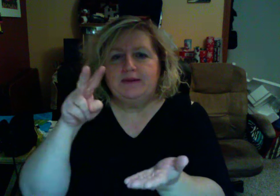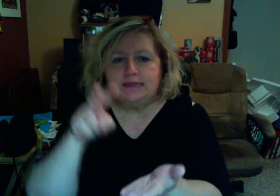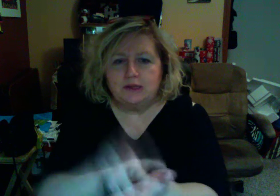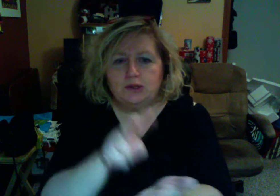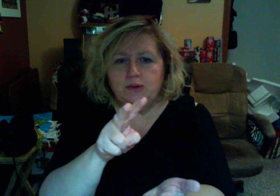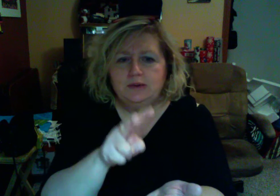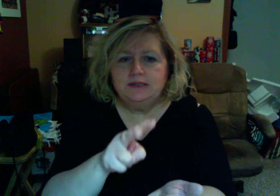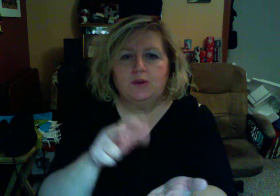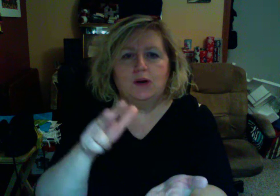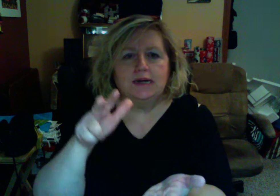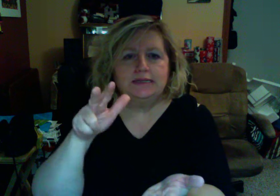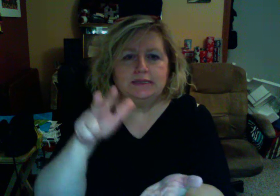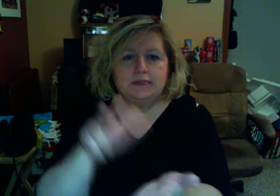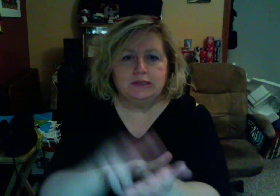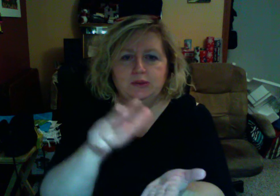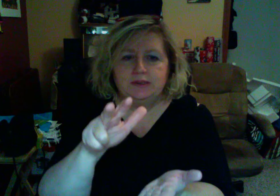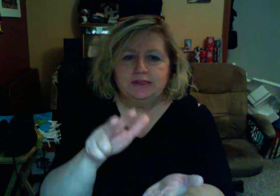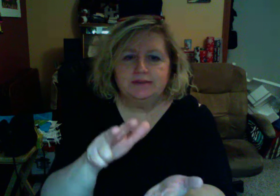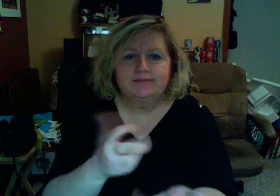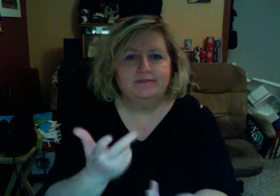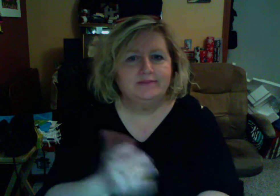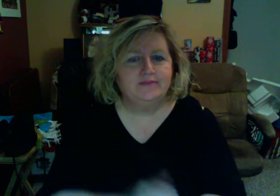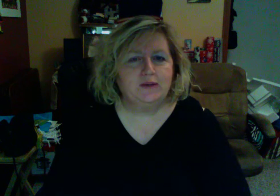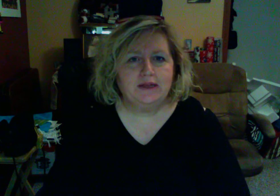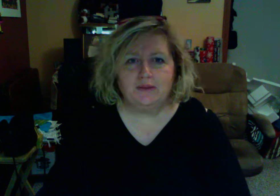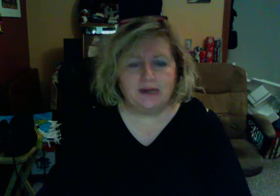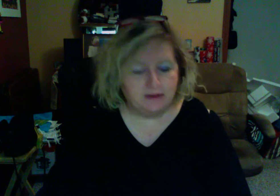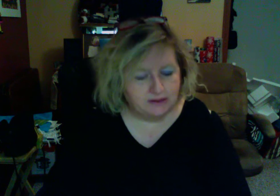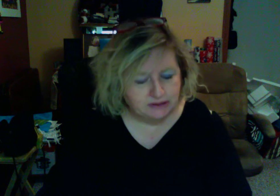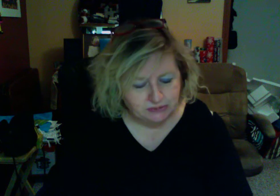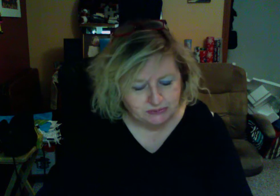it's the lose or it's lose with the 3 or the 2.